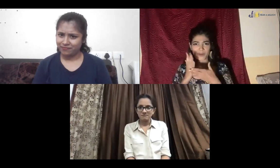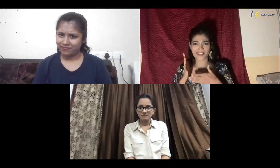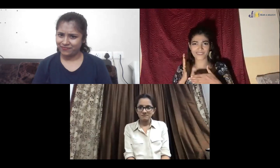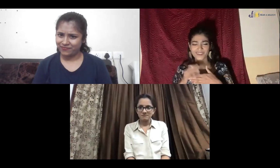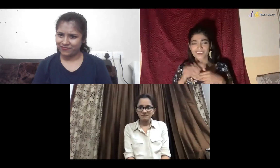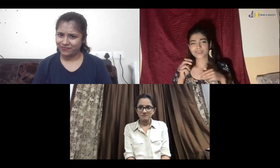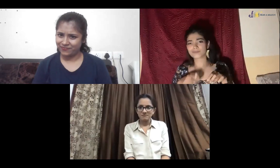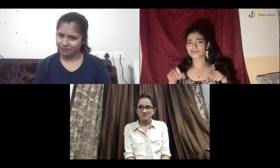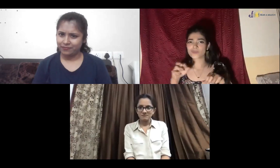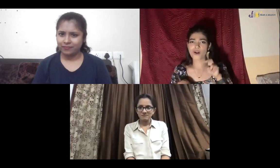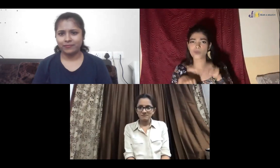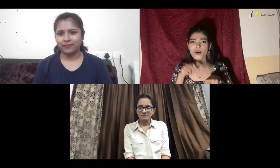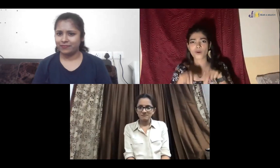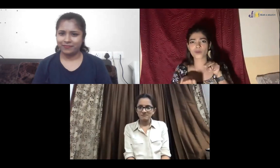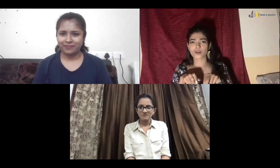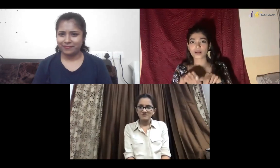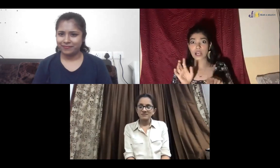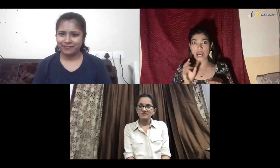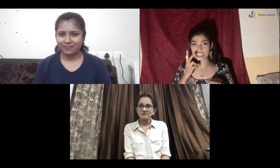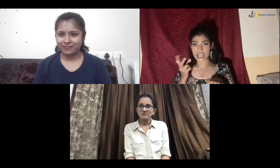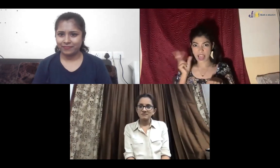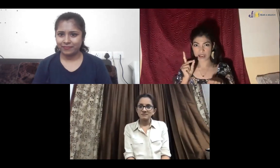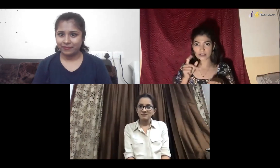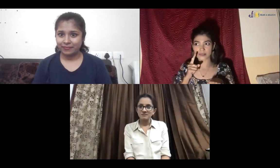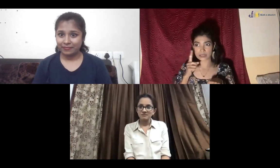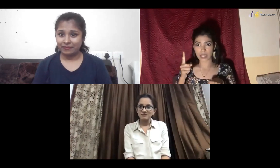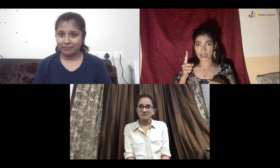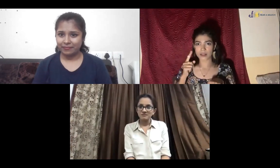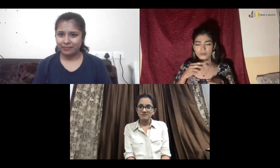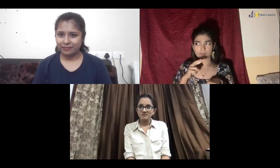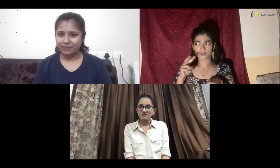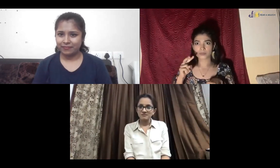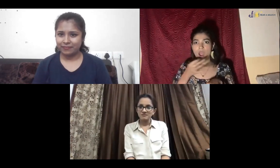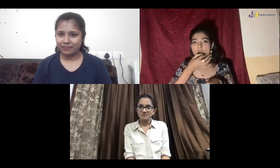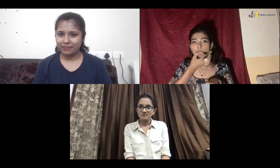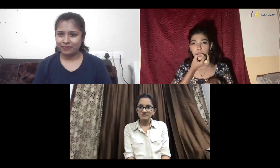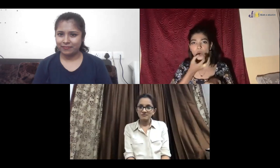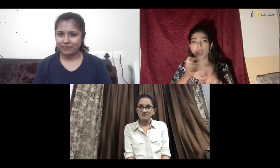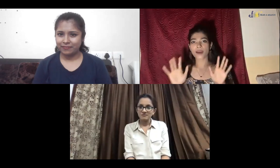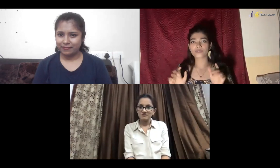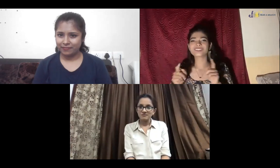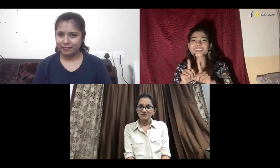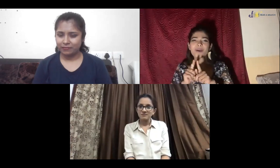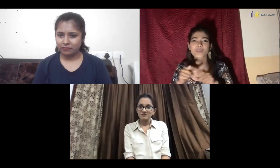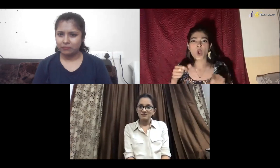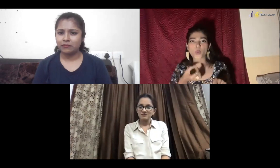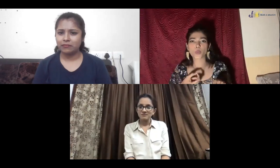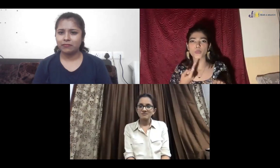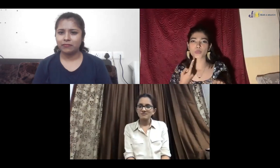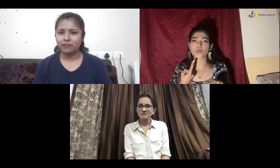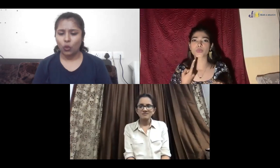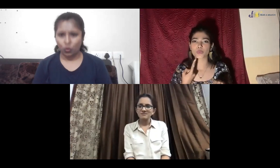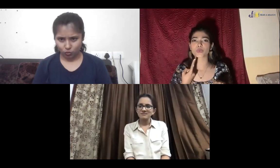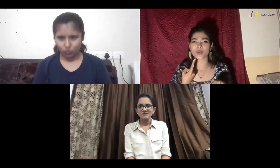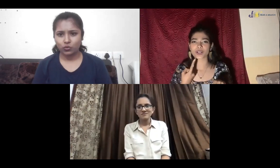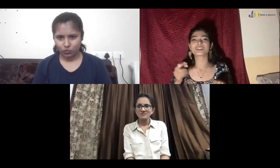is whistling at you. So I couldn't hear. She said, look at him. She is